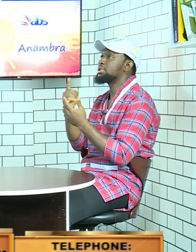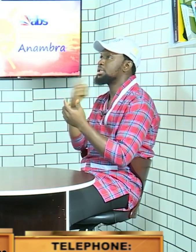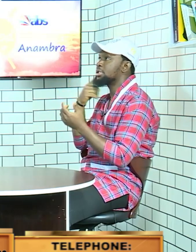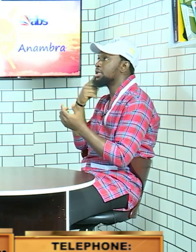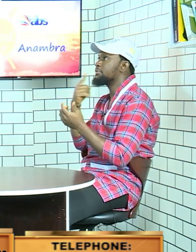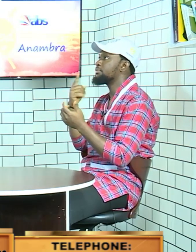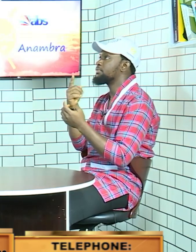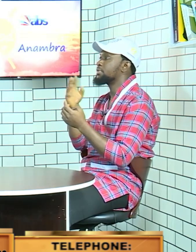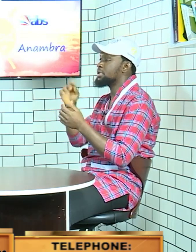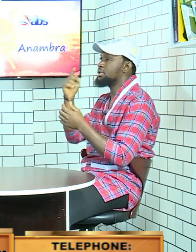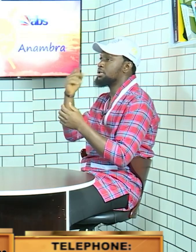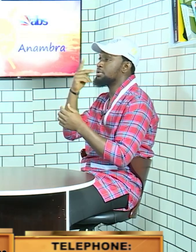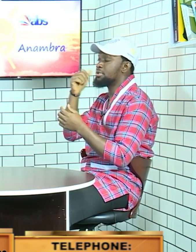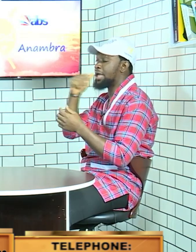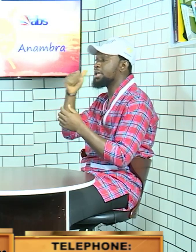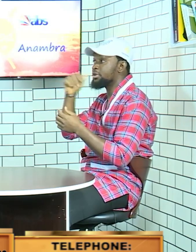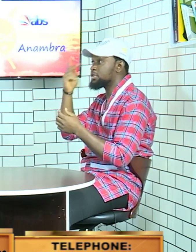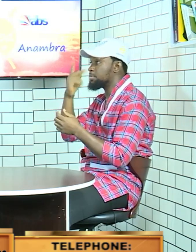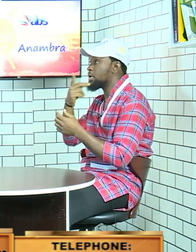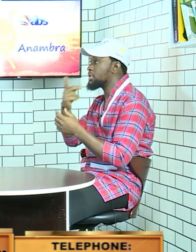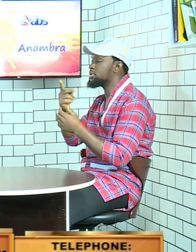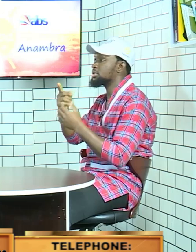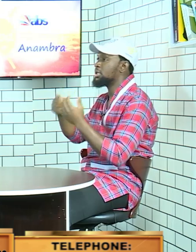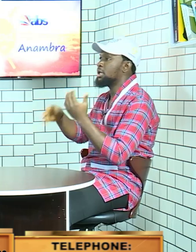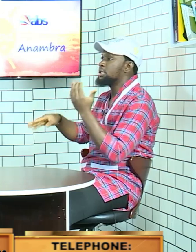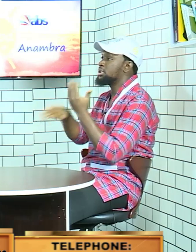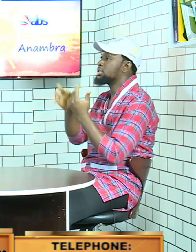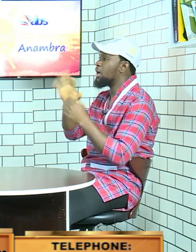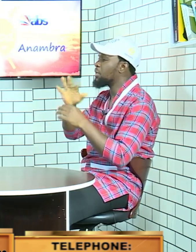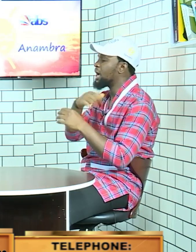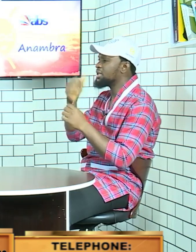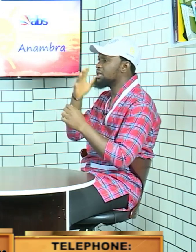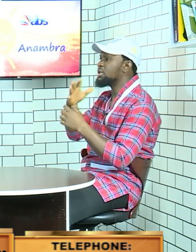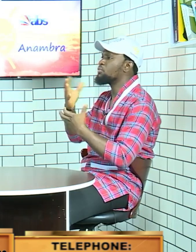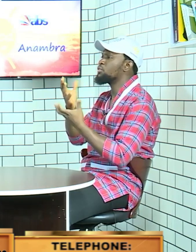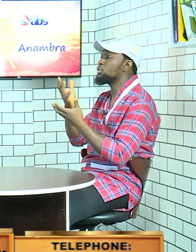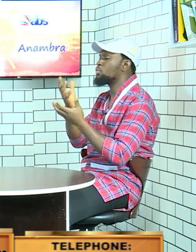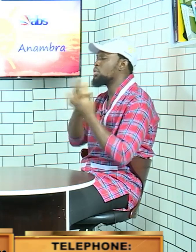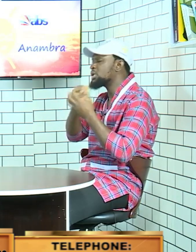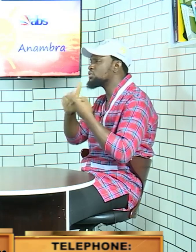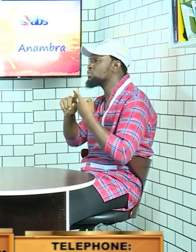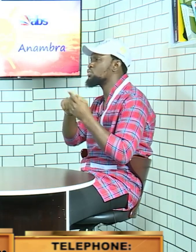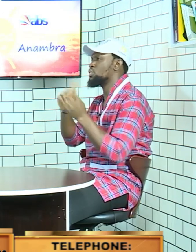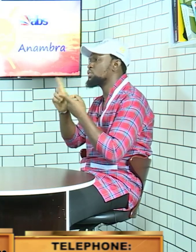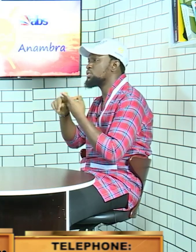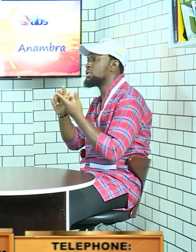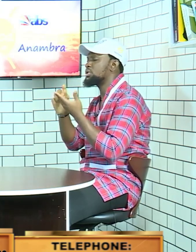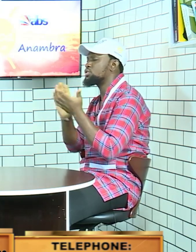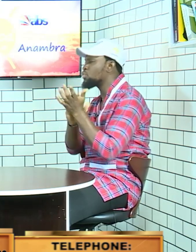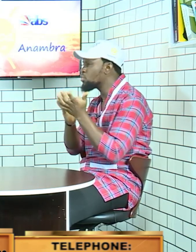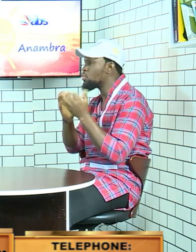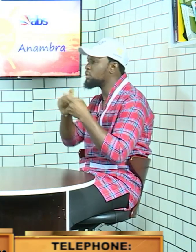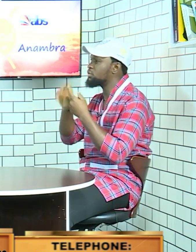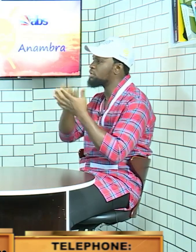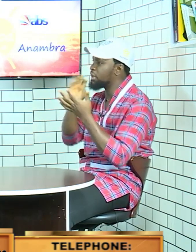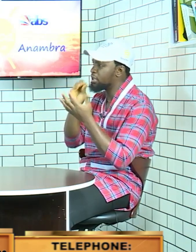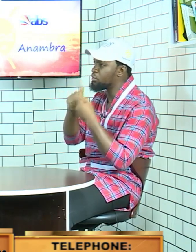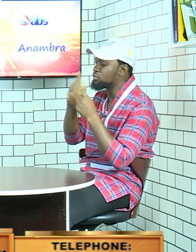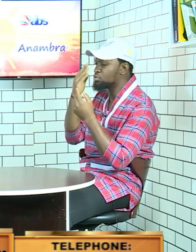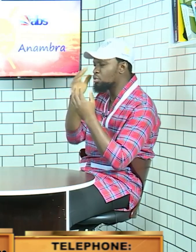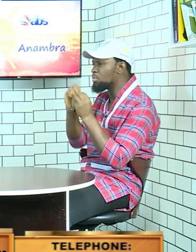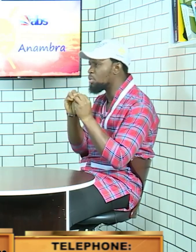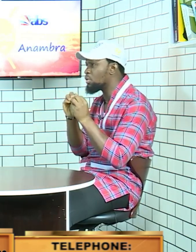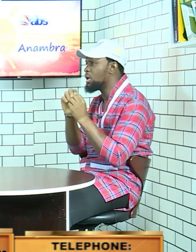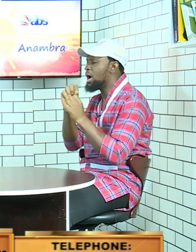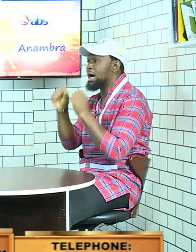that the girl's parents chased her away, and the girl, wanting to go to the school, want to learn, want